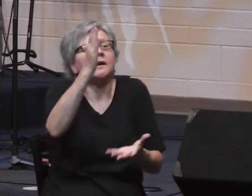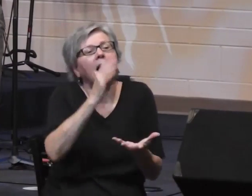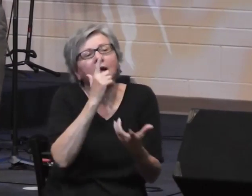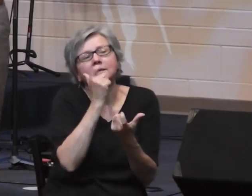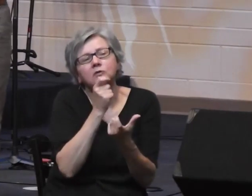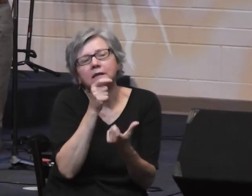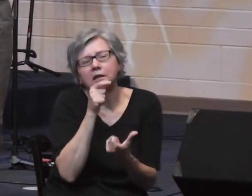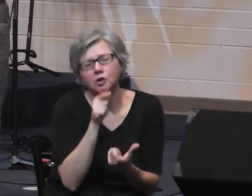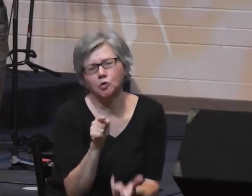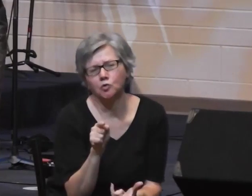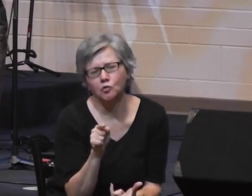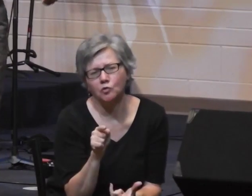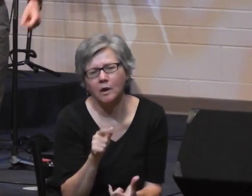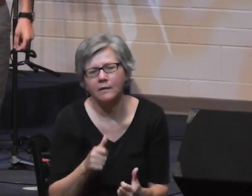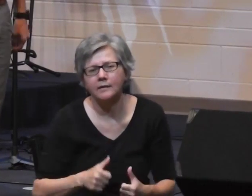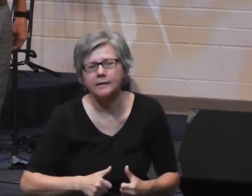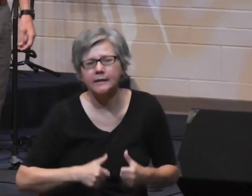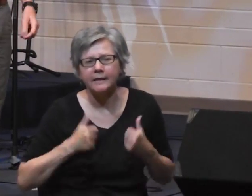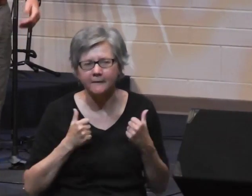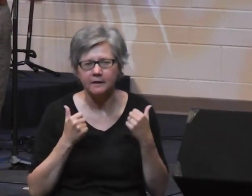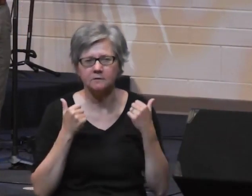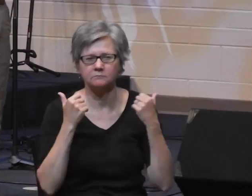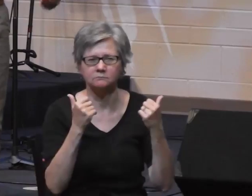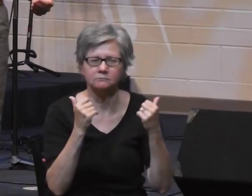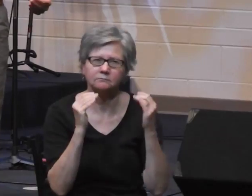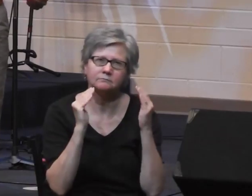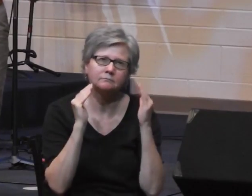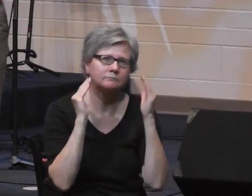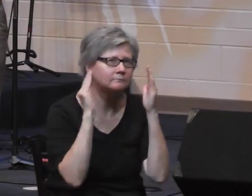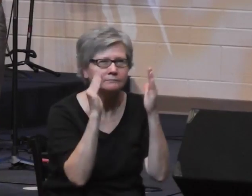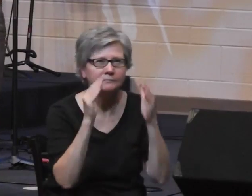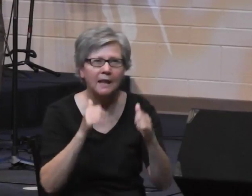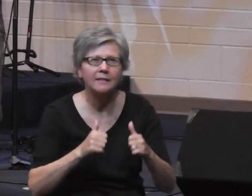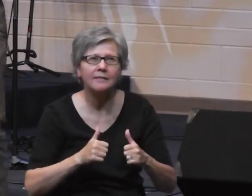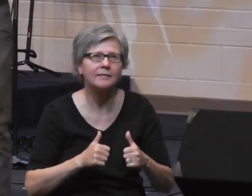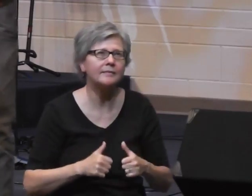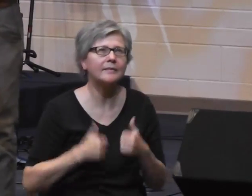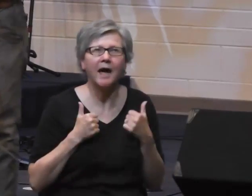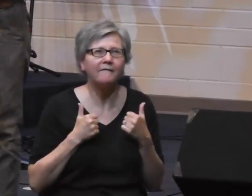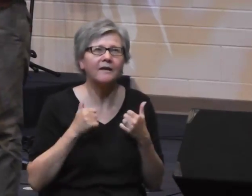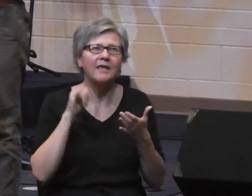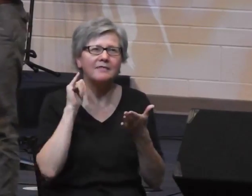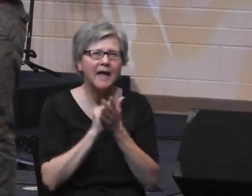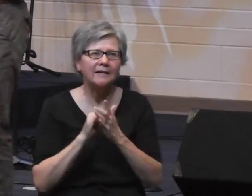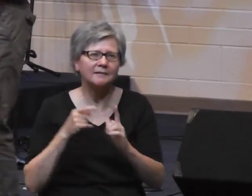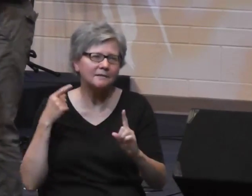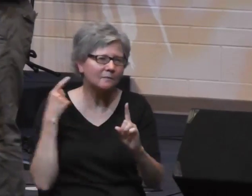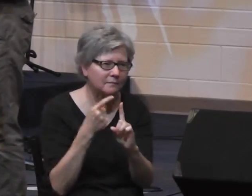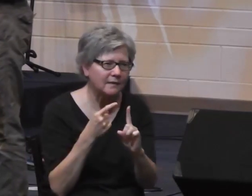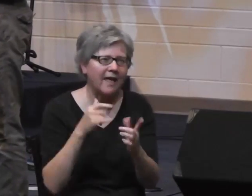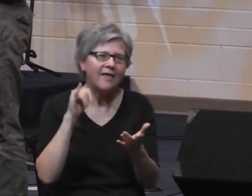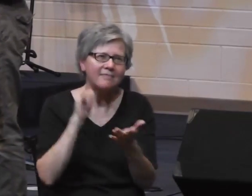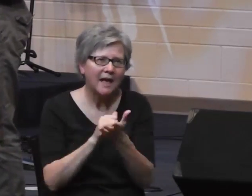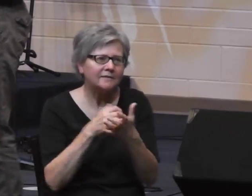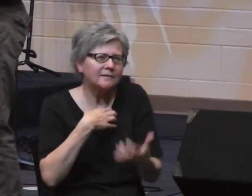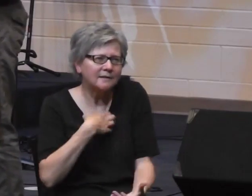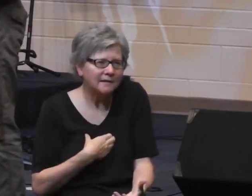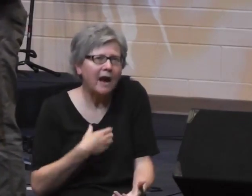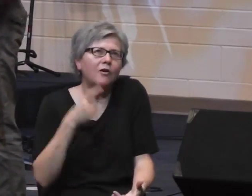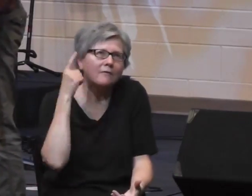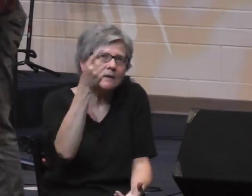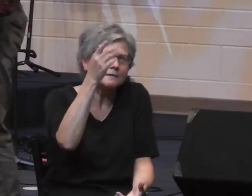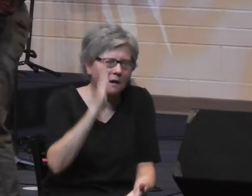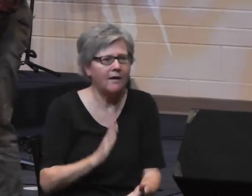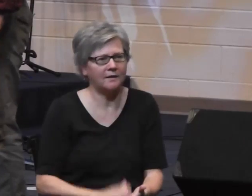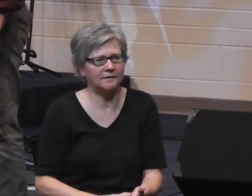is interested in you living. Life is the purpose and the desire